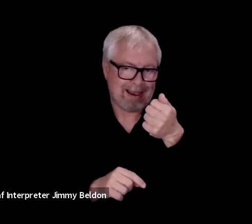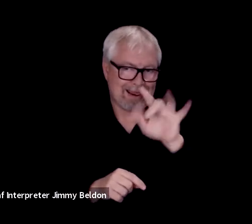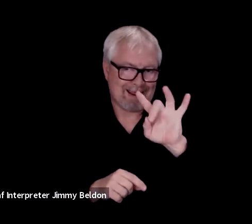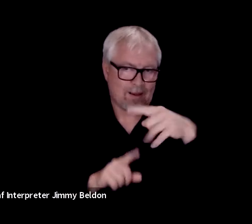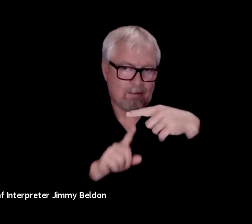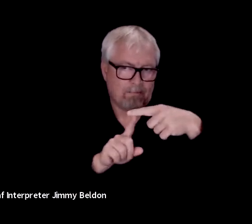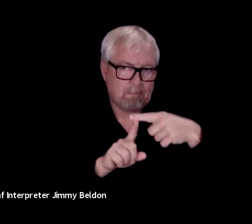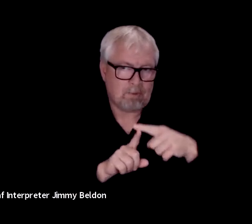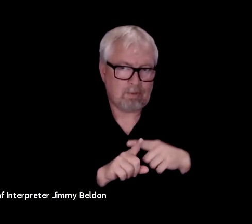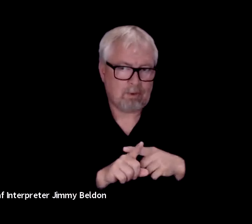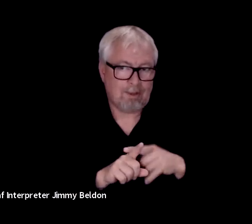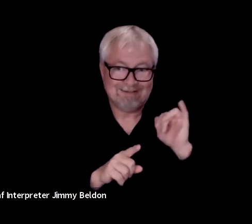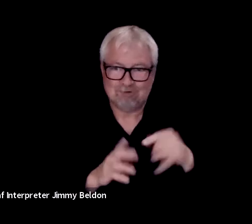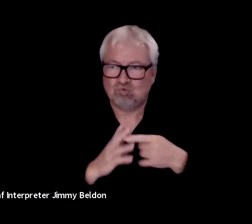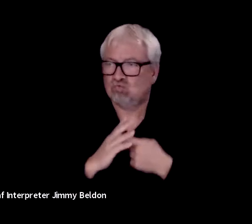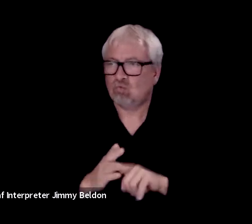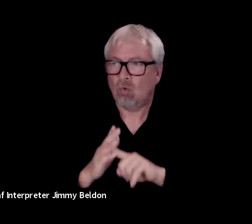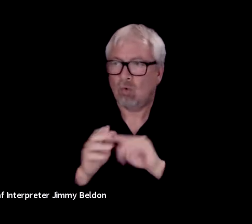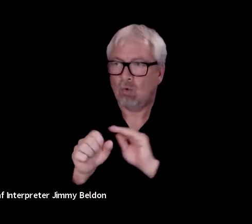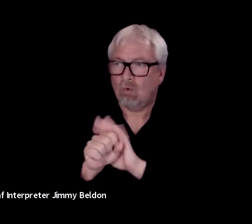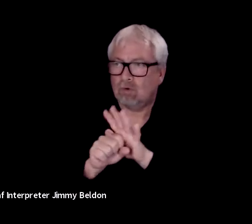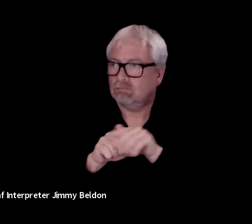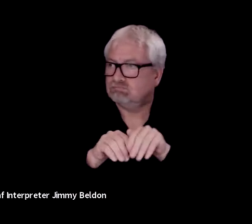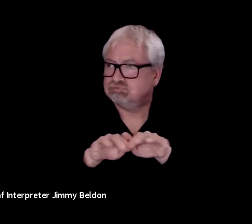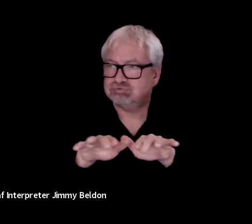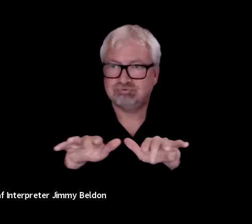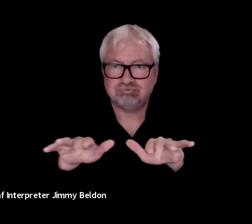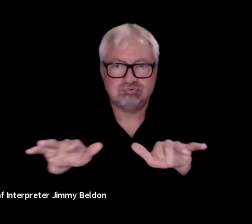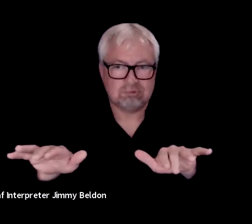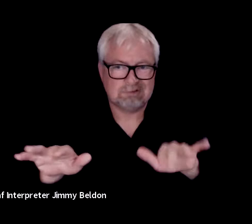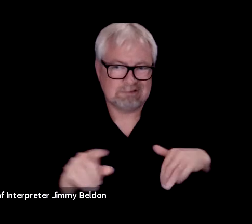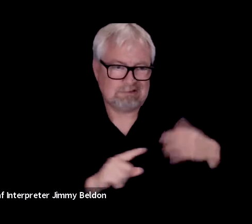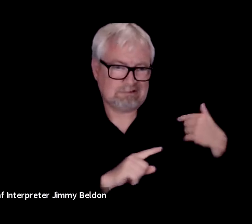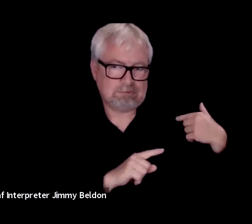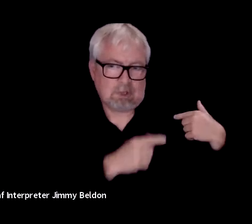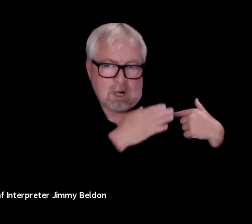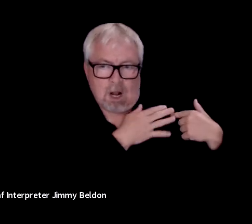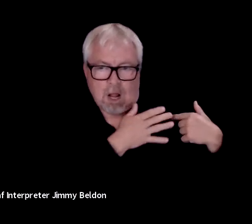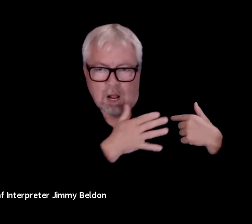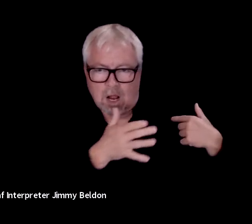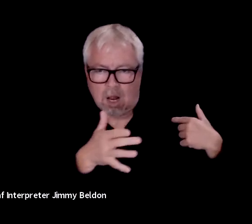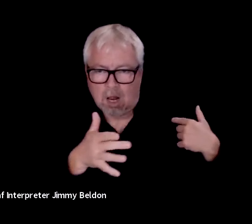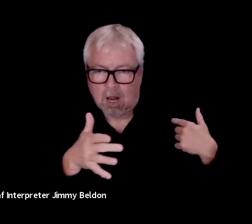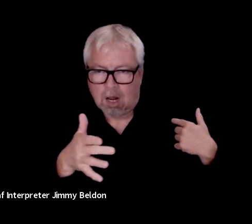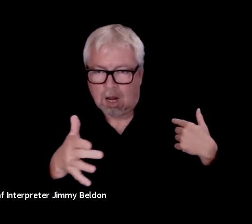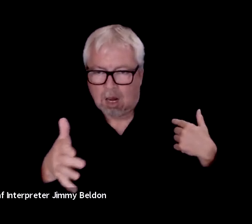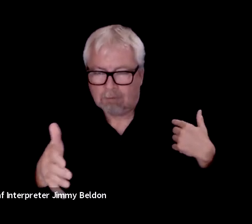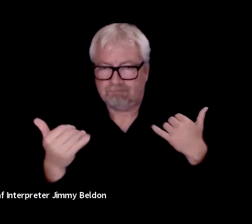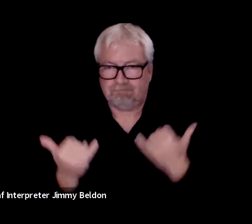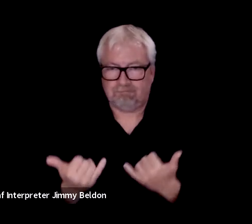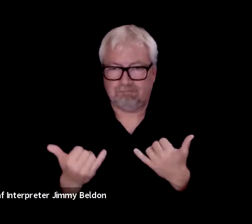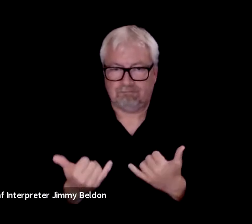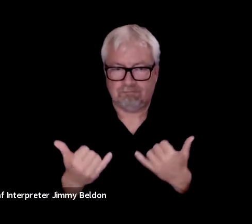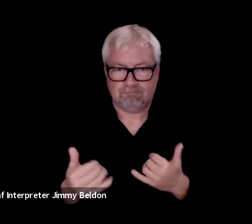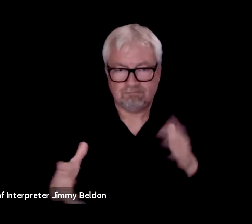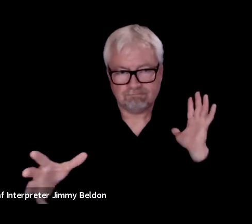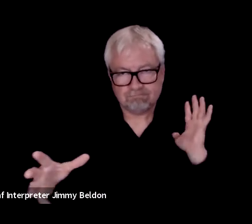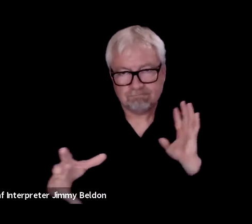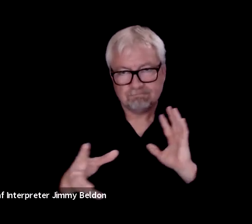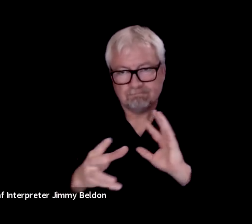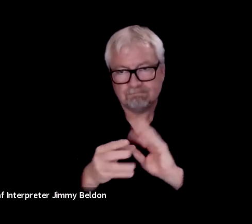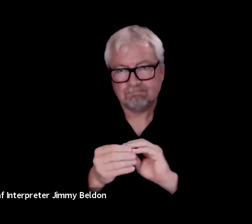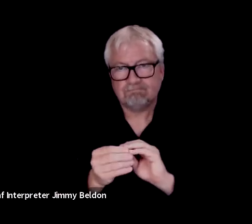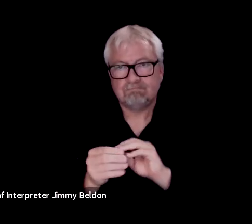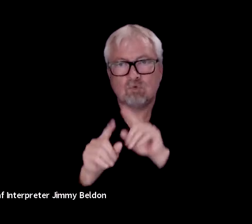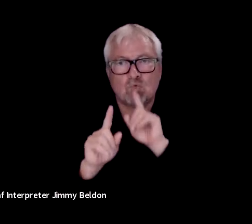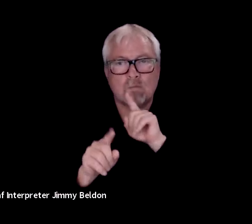were reported in one batch in today's numbers, as I reported at the top of the call. These updates and